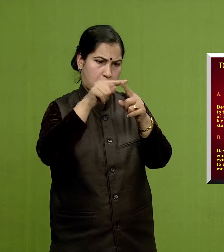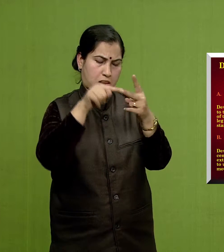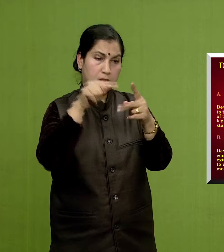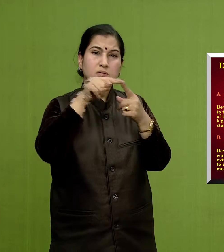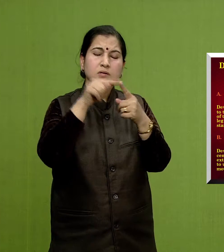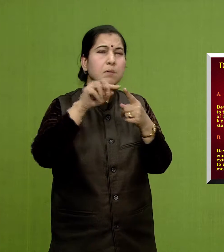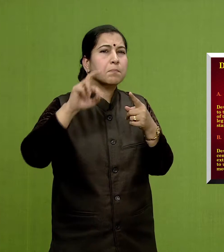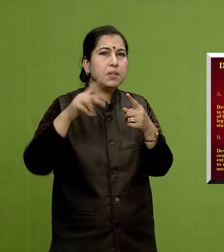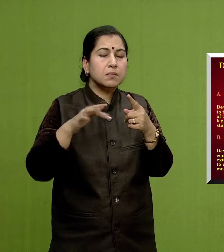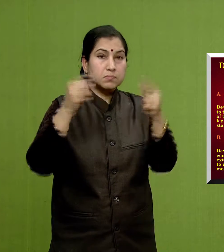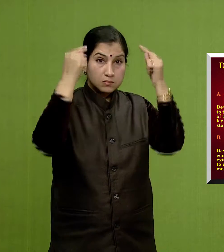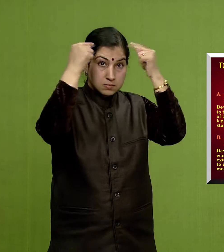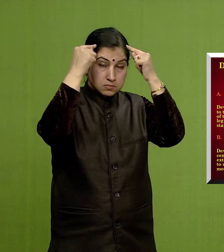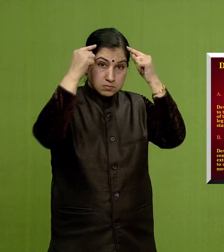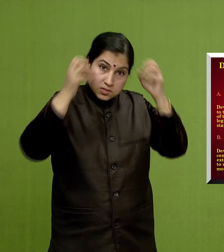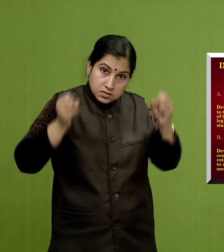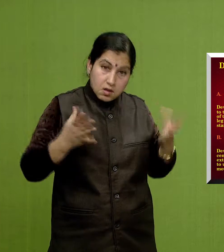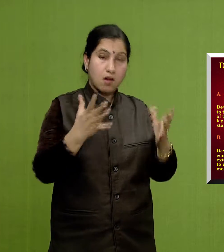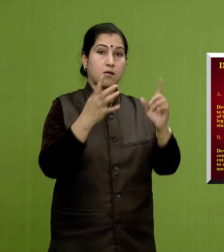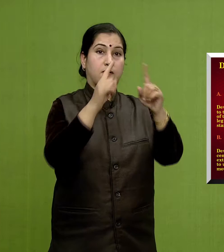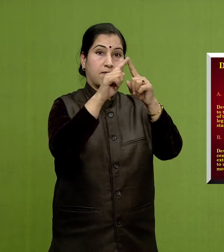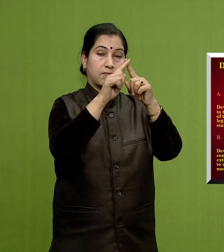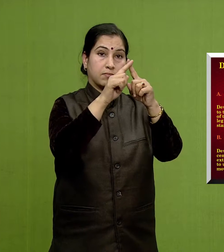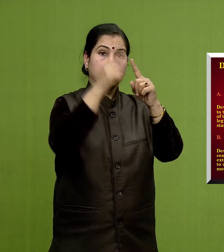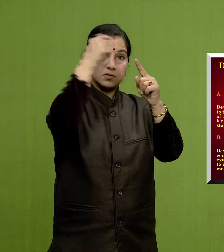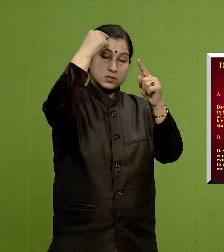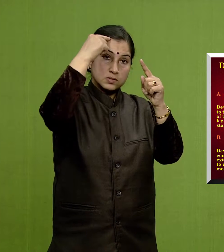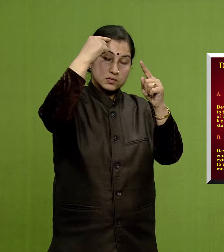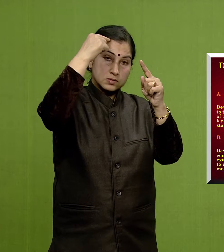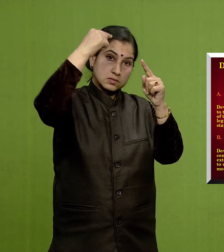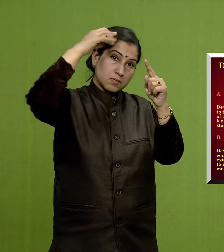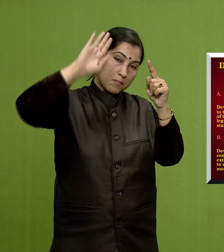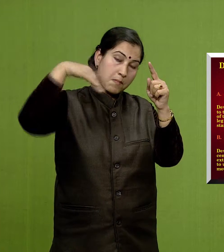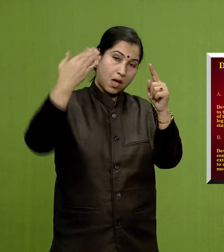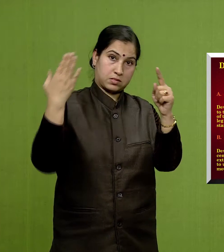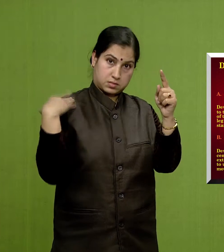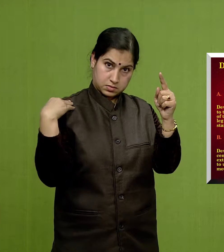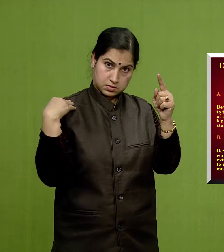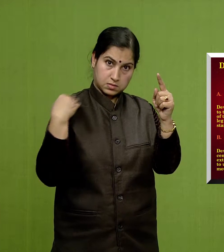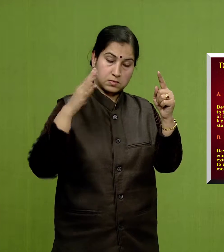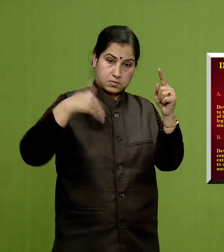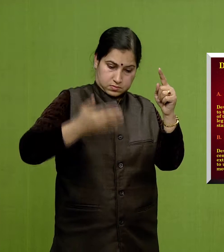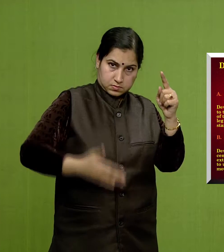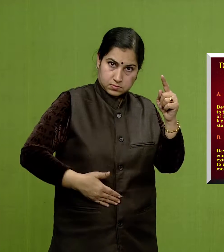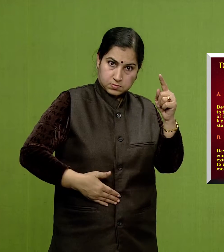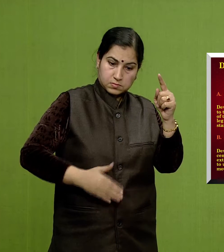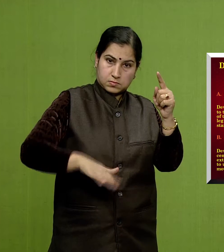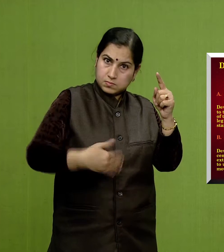Cephalocaudal sequence. The development which spreads over the